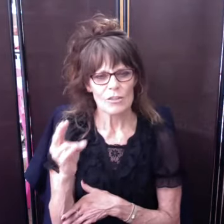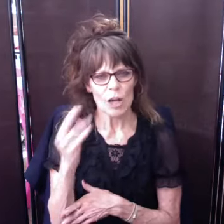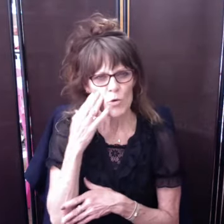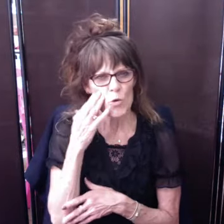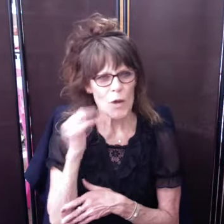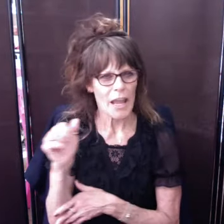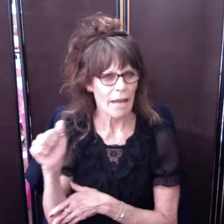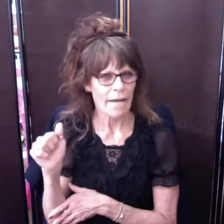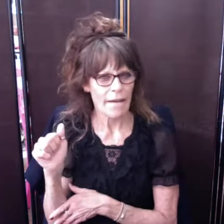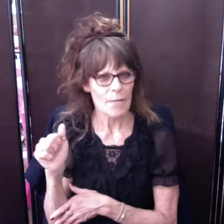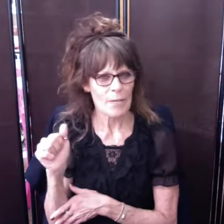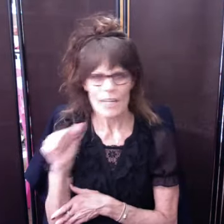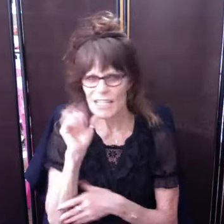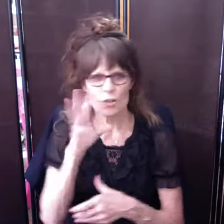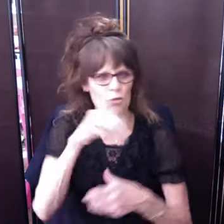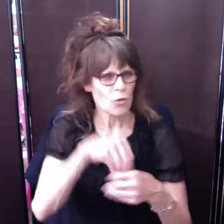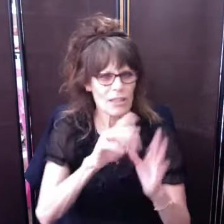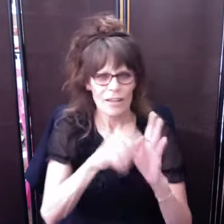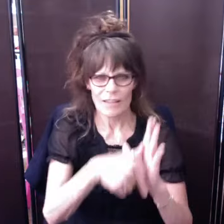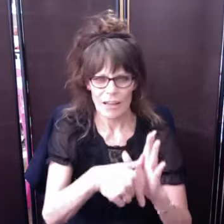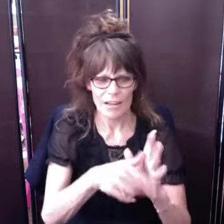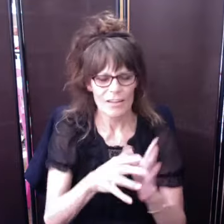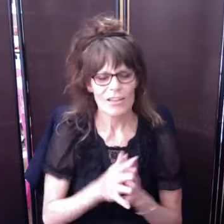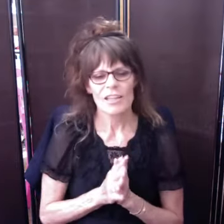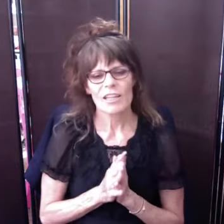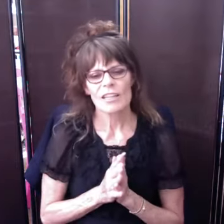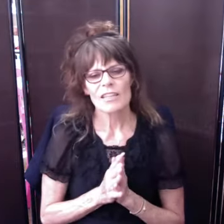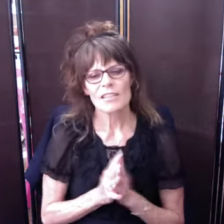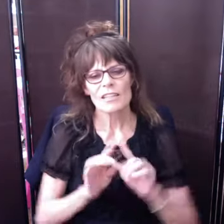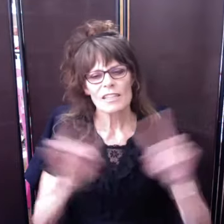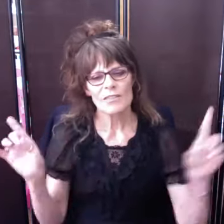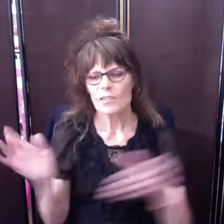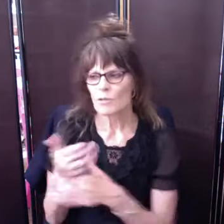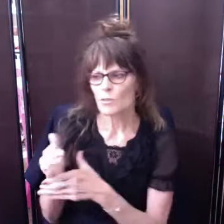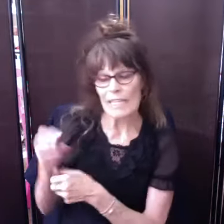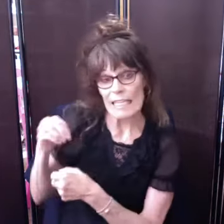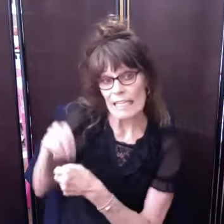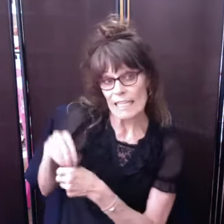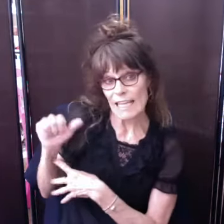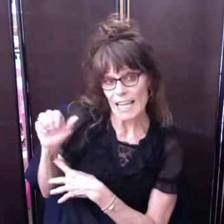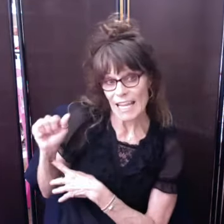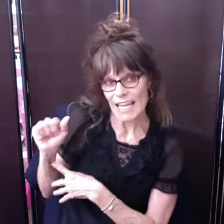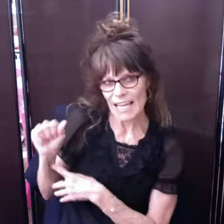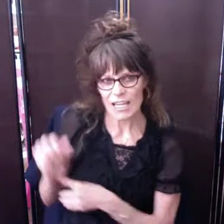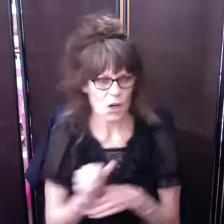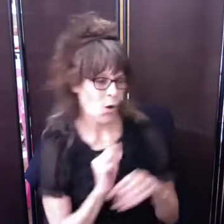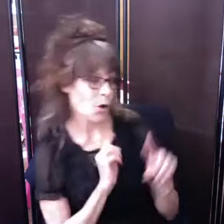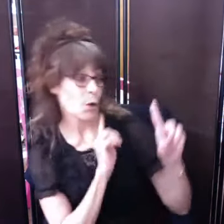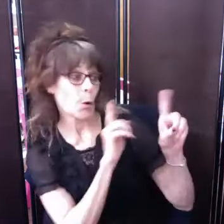it. I also know there's a fundamental difference between saying you're in Alcoholics Anonymous or that you're going to Alcoholics Anonymous. Those